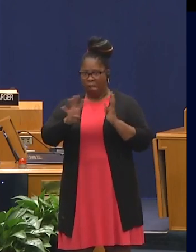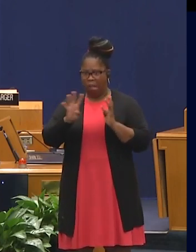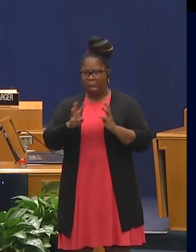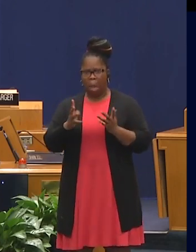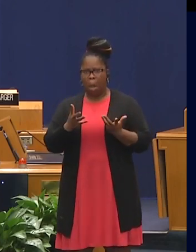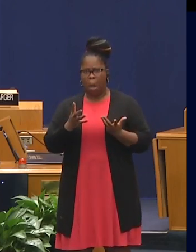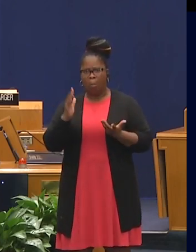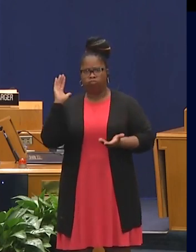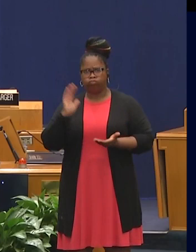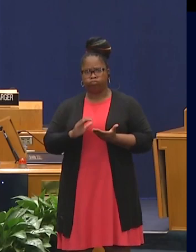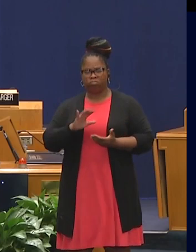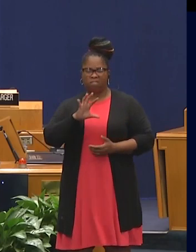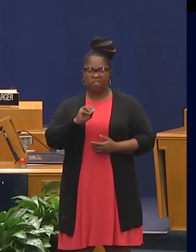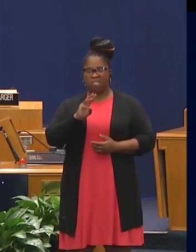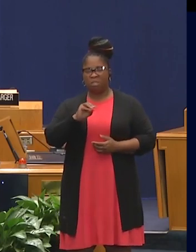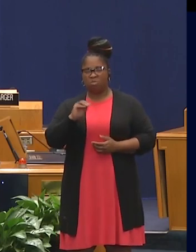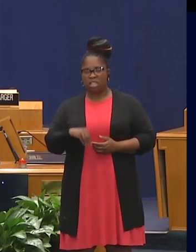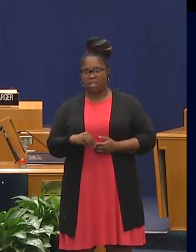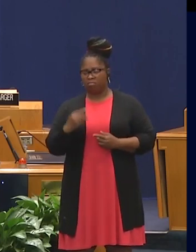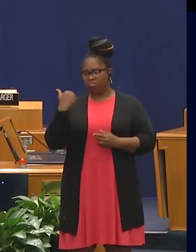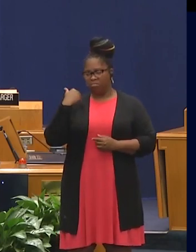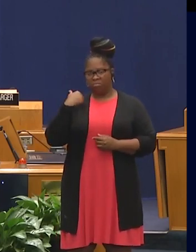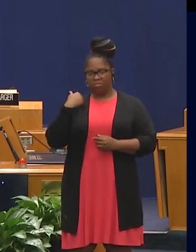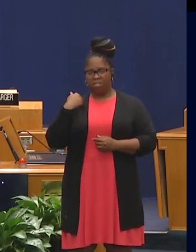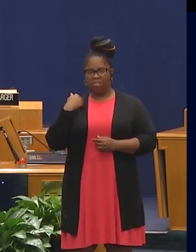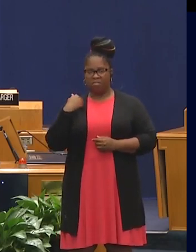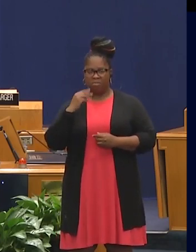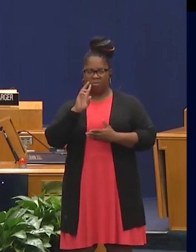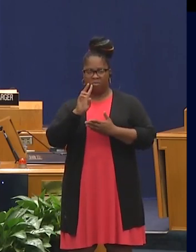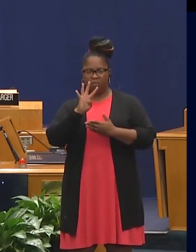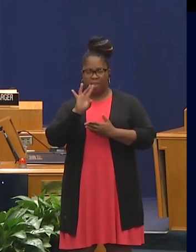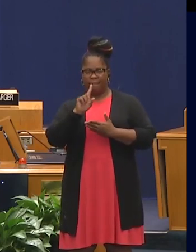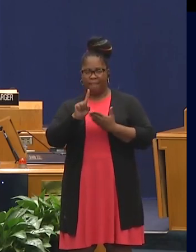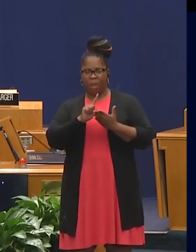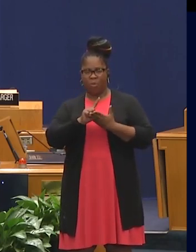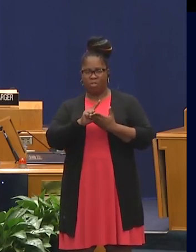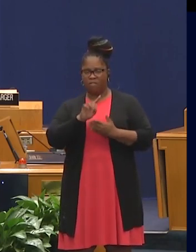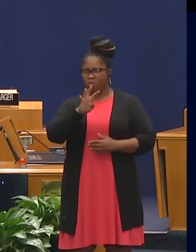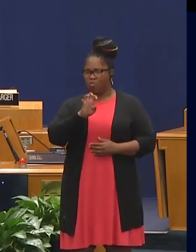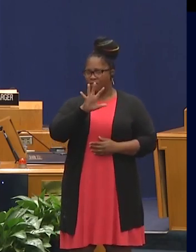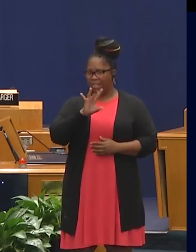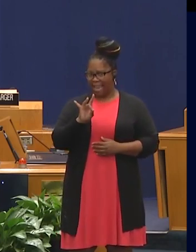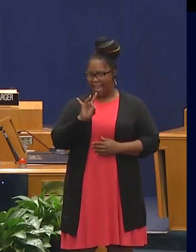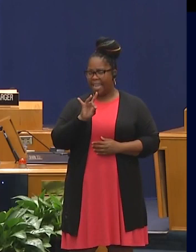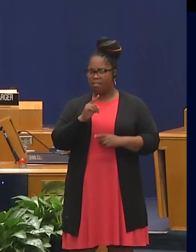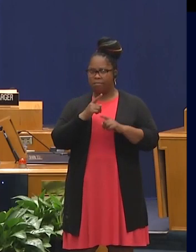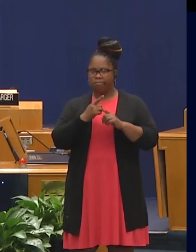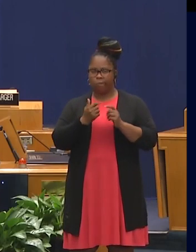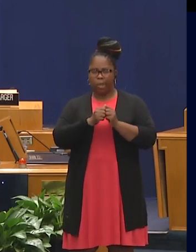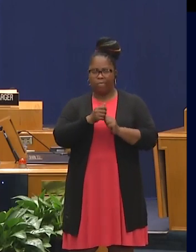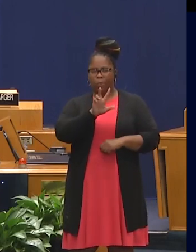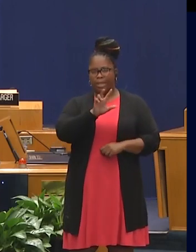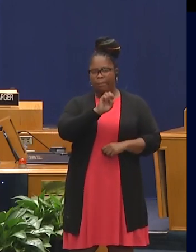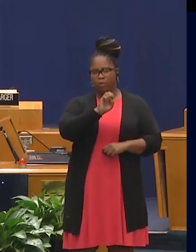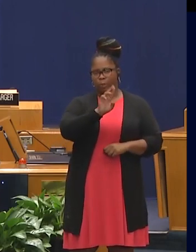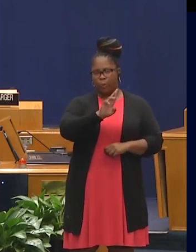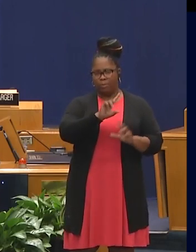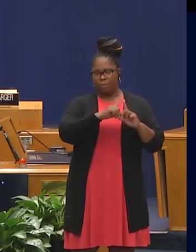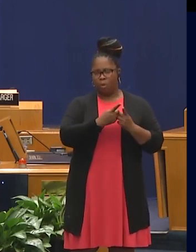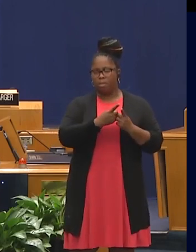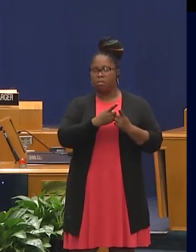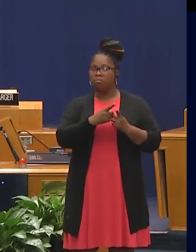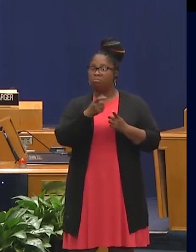the last 24 hours, there were 458 emergency department patients through our 3 emergency departments. We would encourage all those